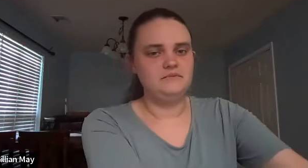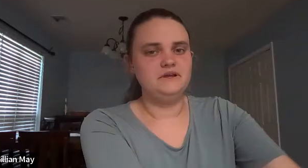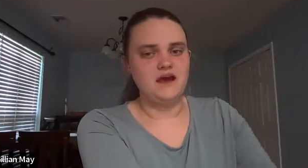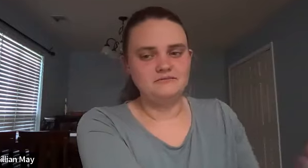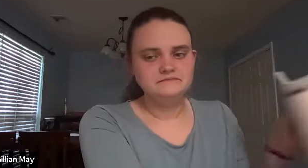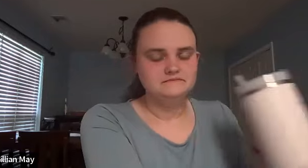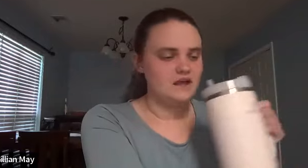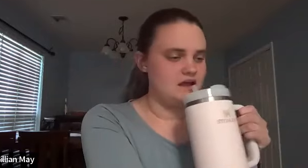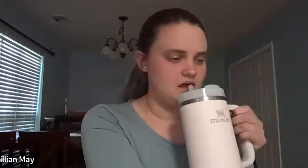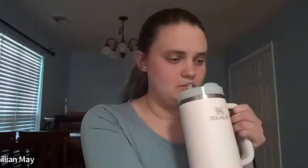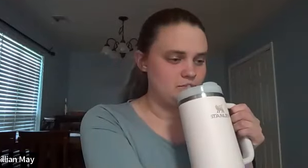But yeah, I